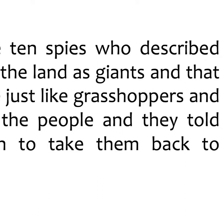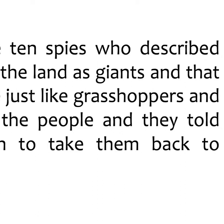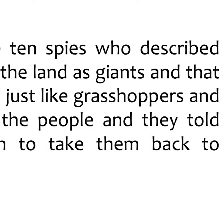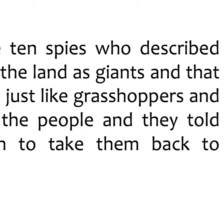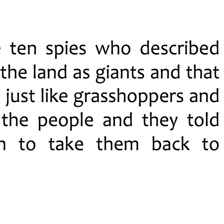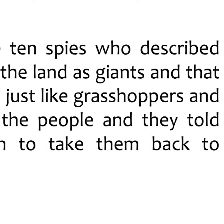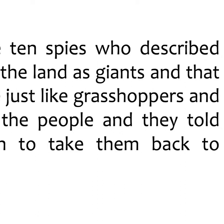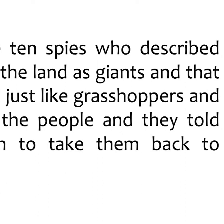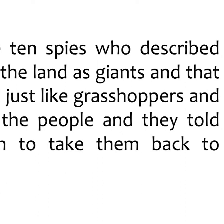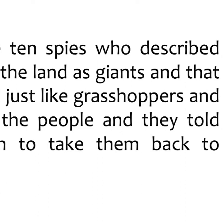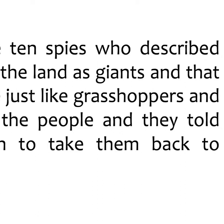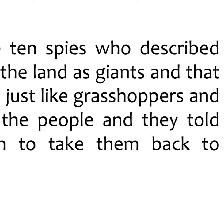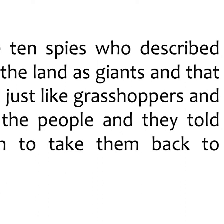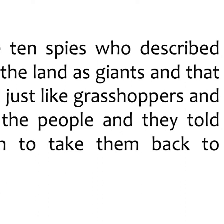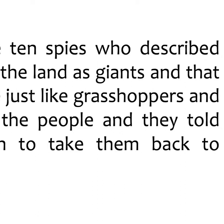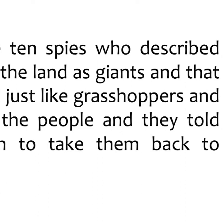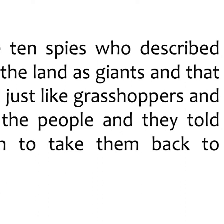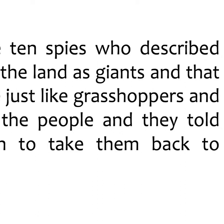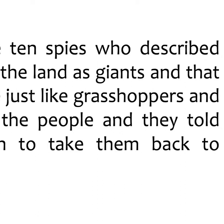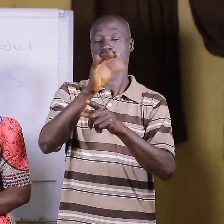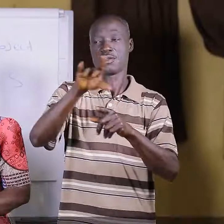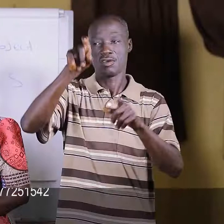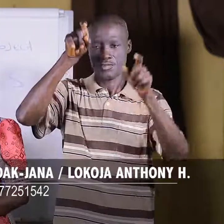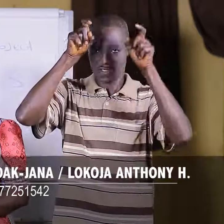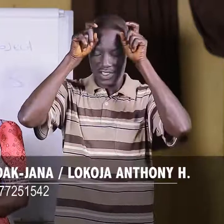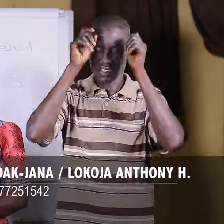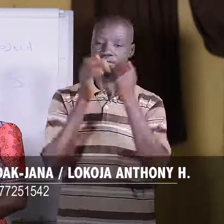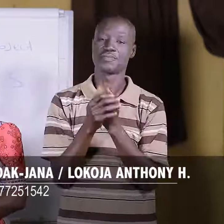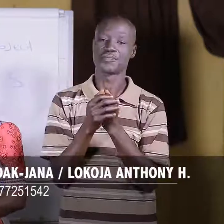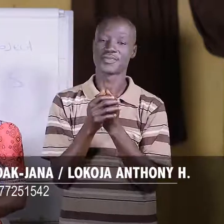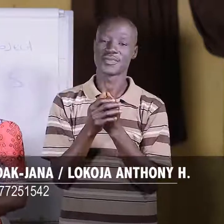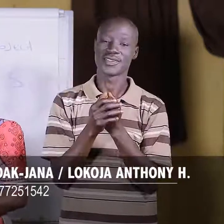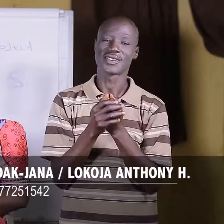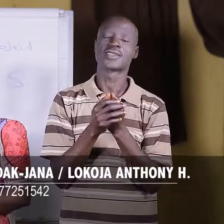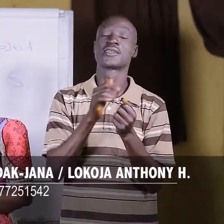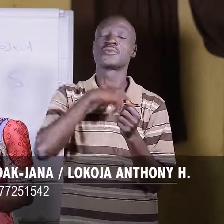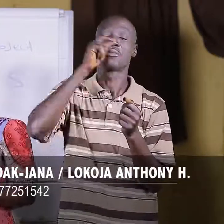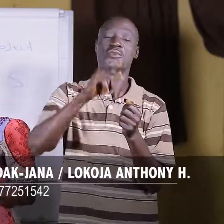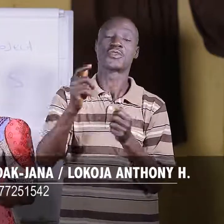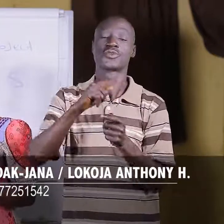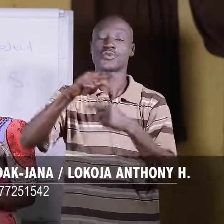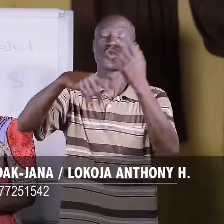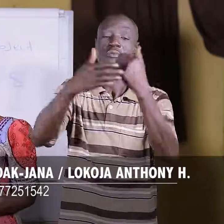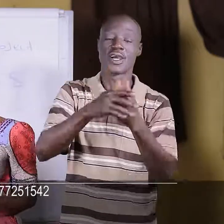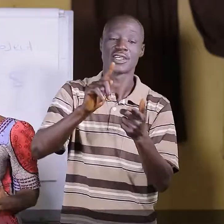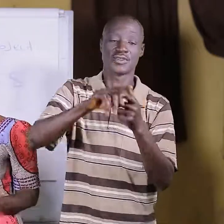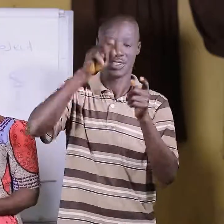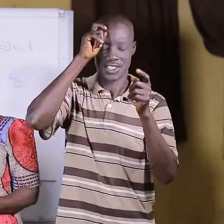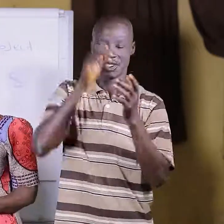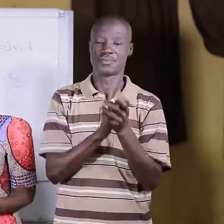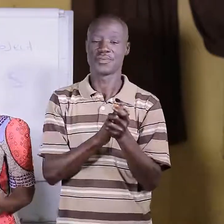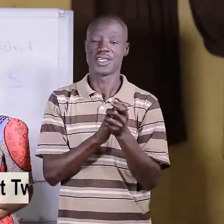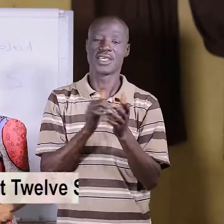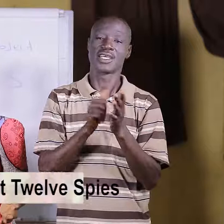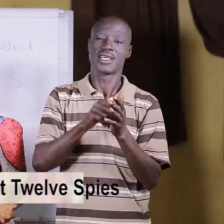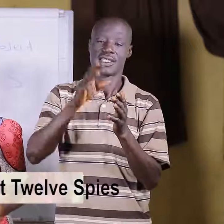better take them back to the land of Egypt. Taking them back to the land of Egypt, they said Moses would have led them there to